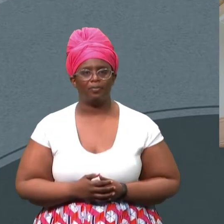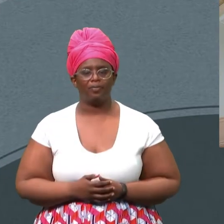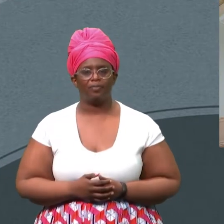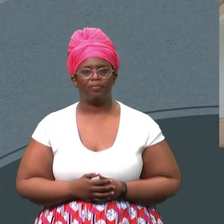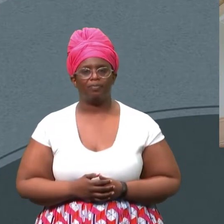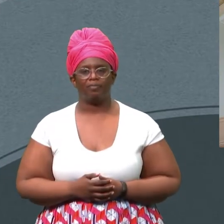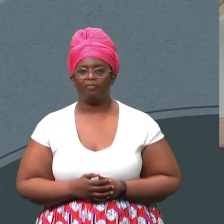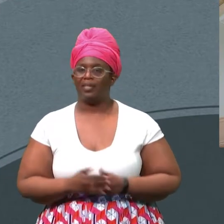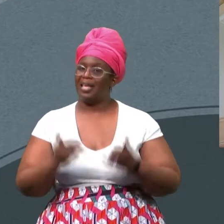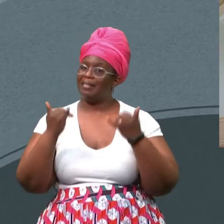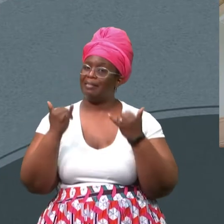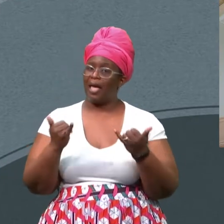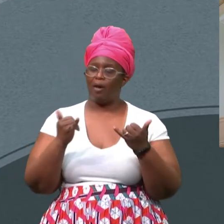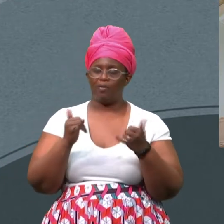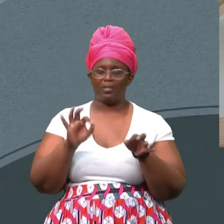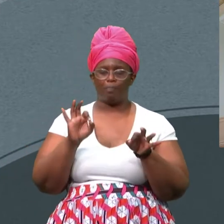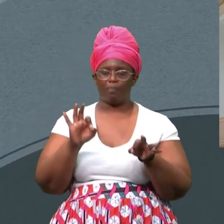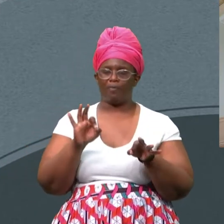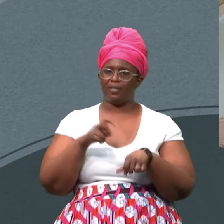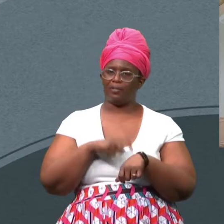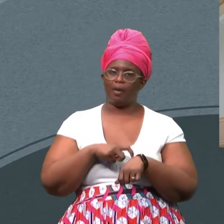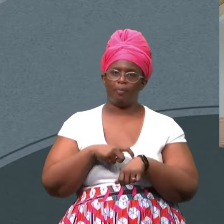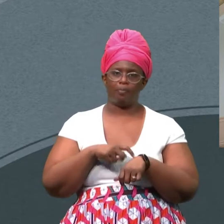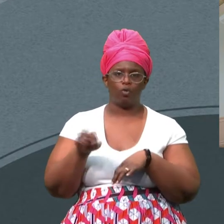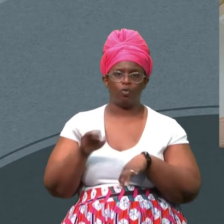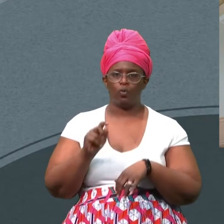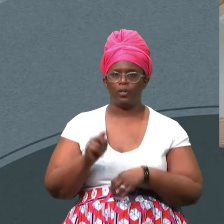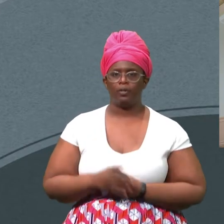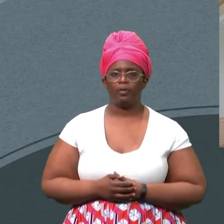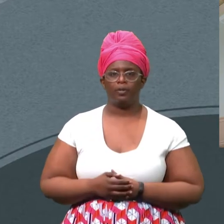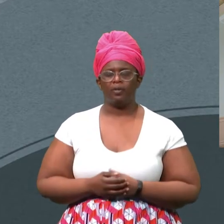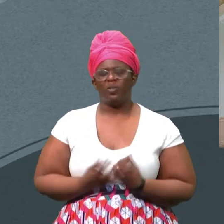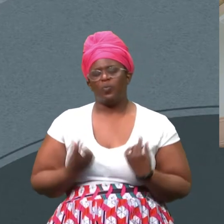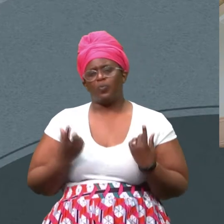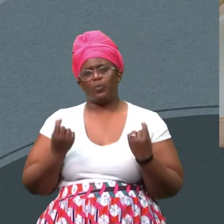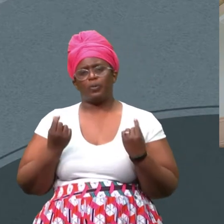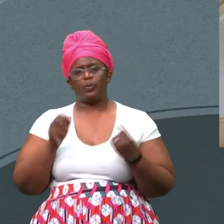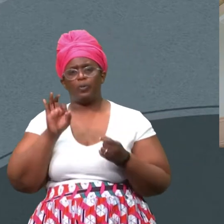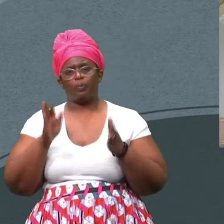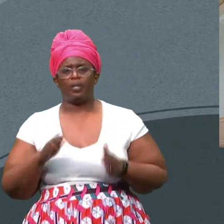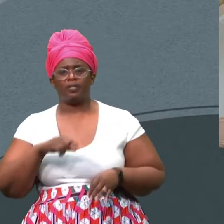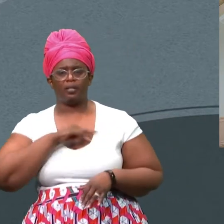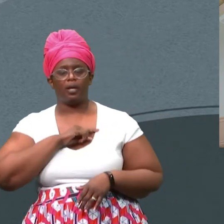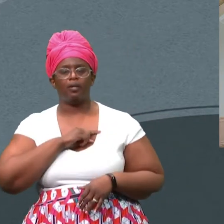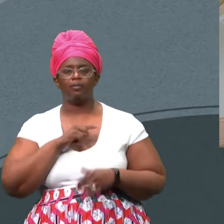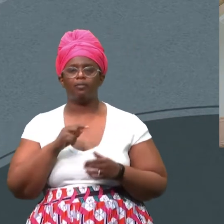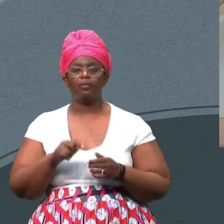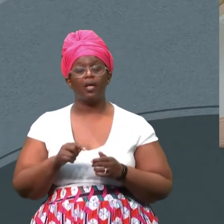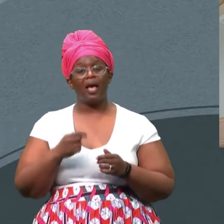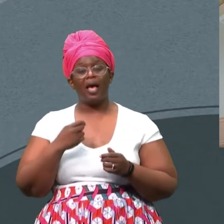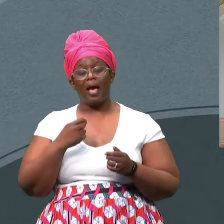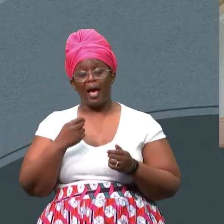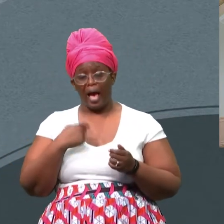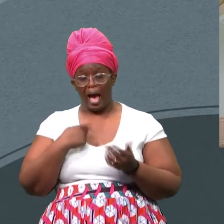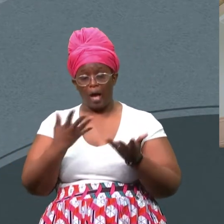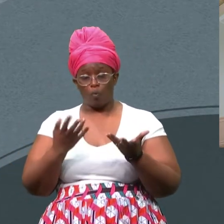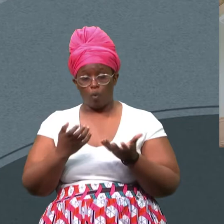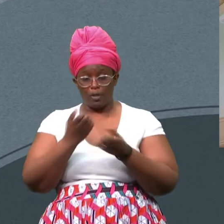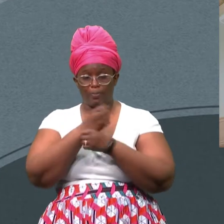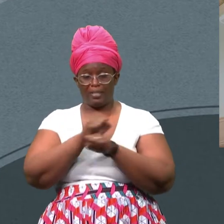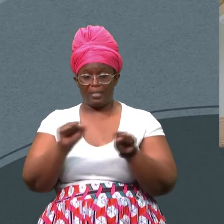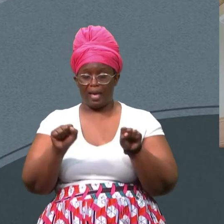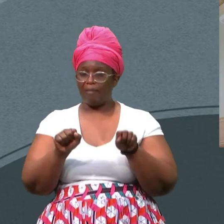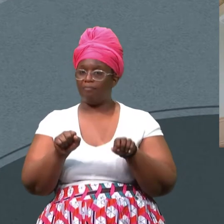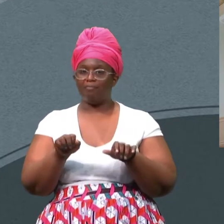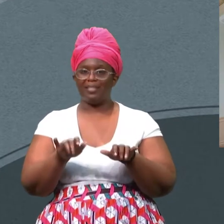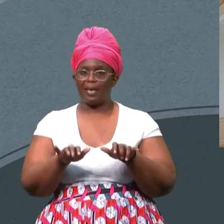is your moment. This is your moment. Pastor, what do I need to do? Type in, I want to be saved. Type in, I have a